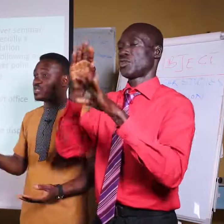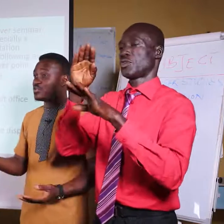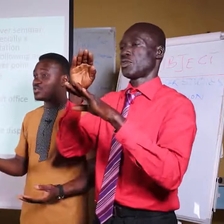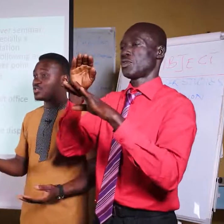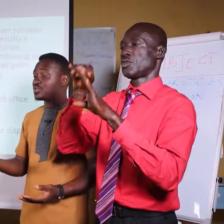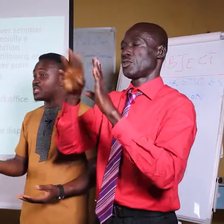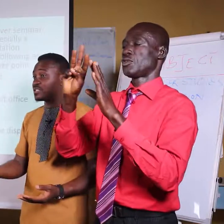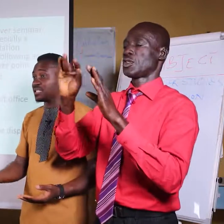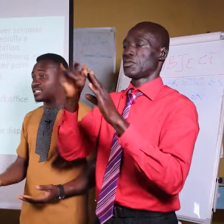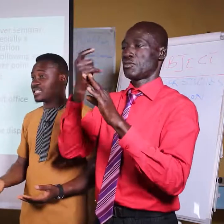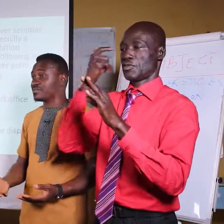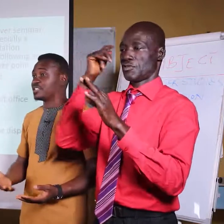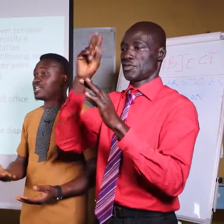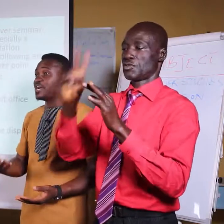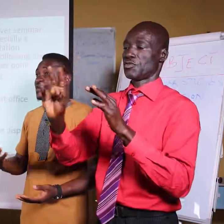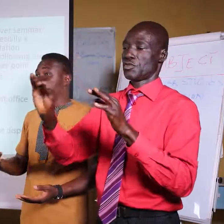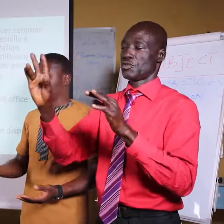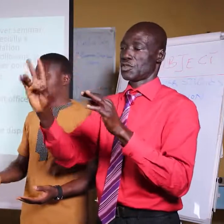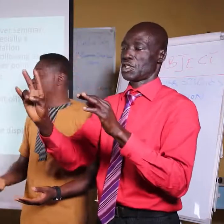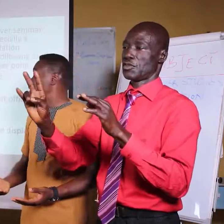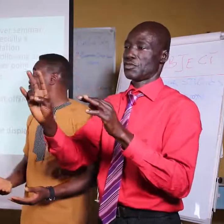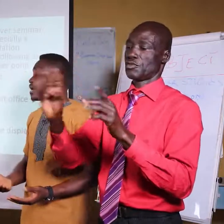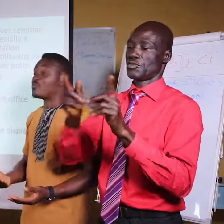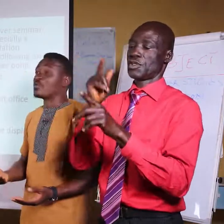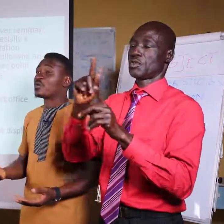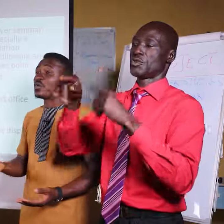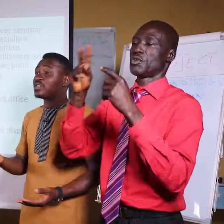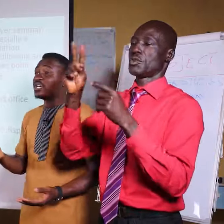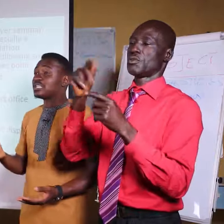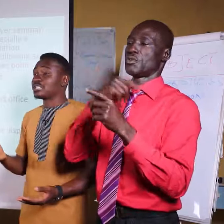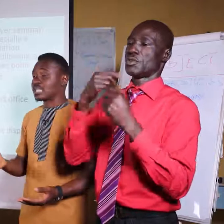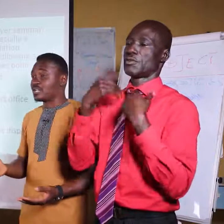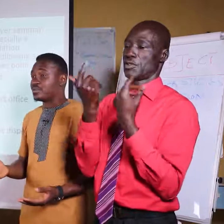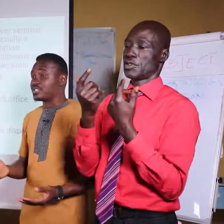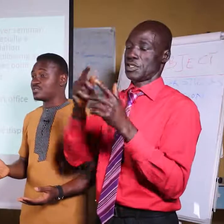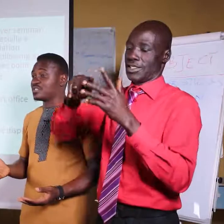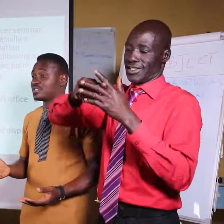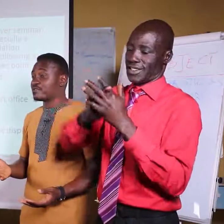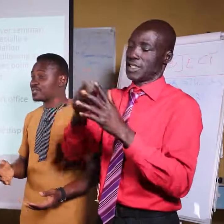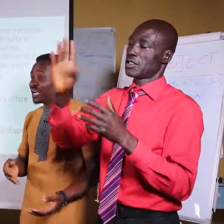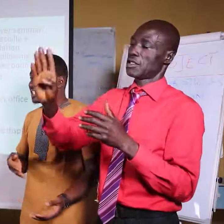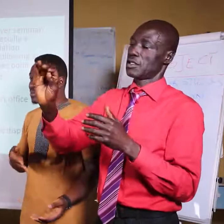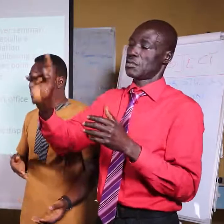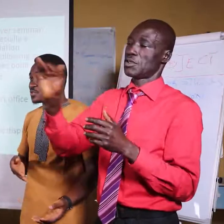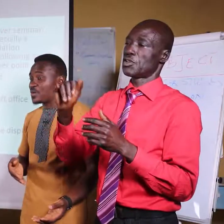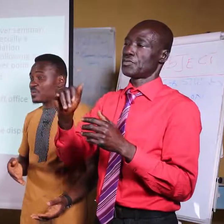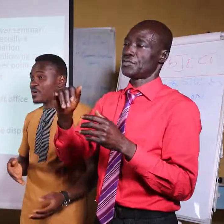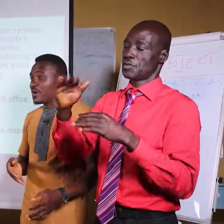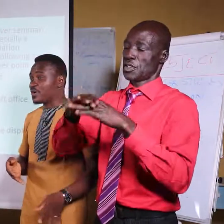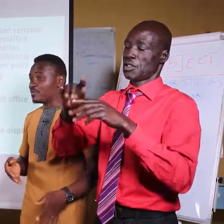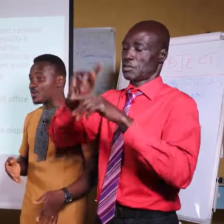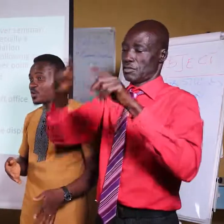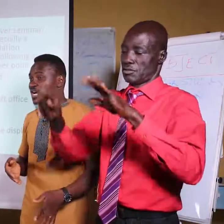for Windows 2007, once you go up, we have what we call the Start button, which is found at the